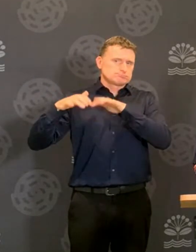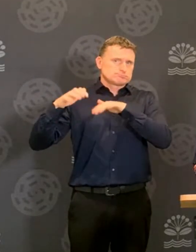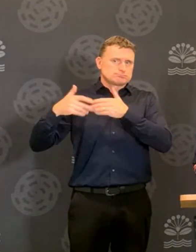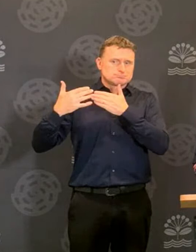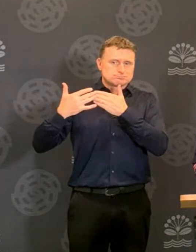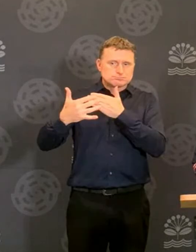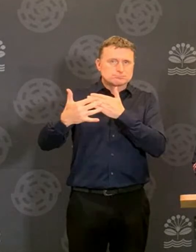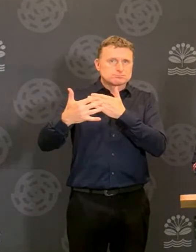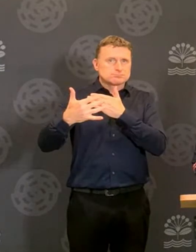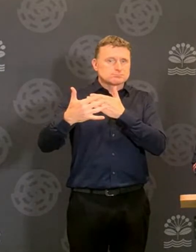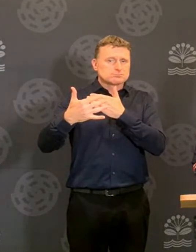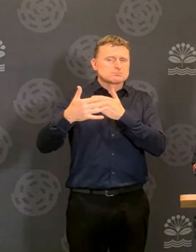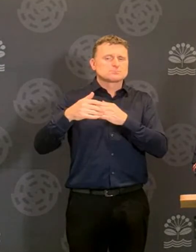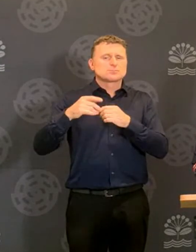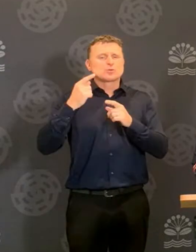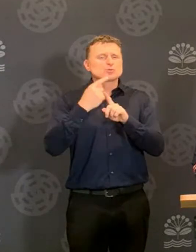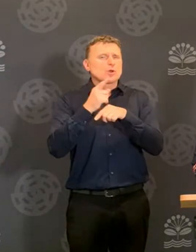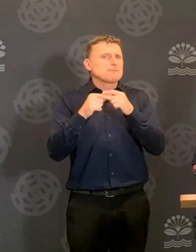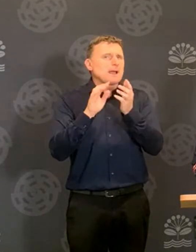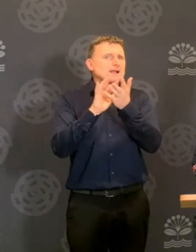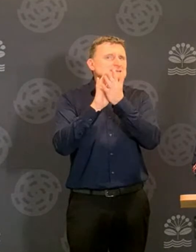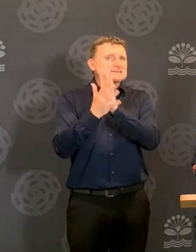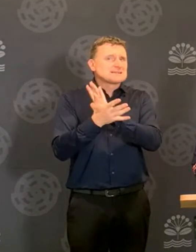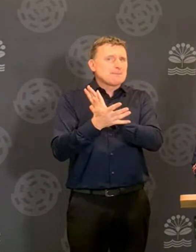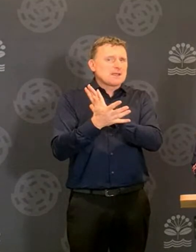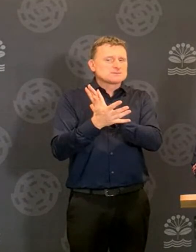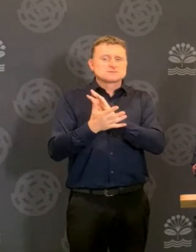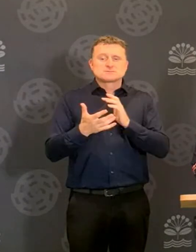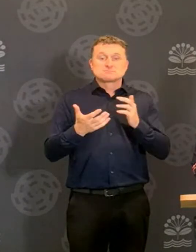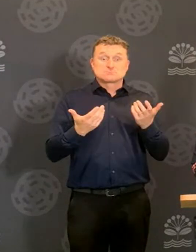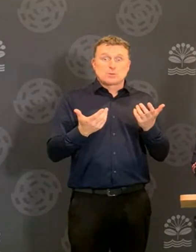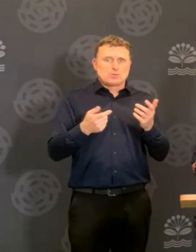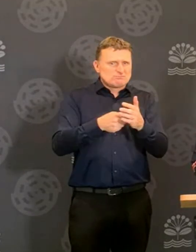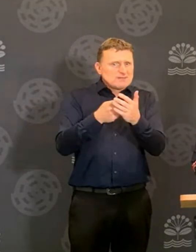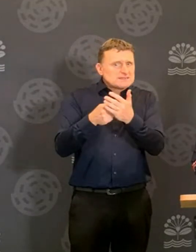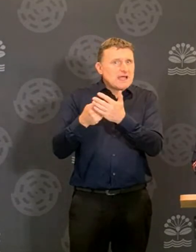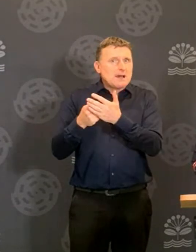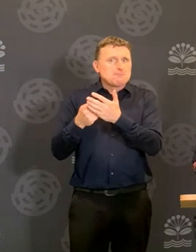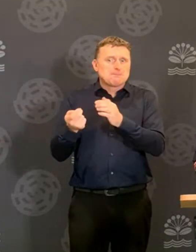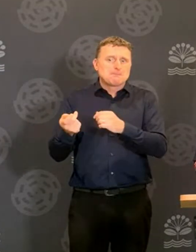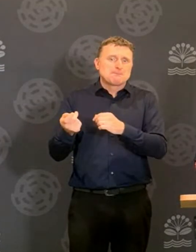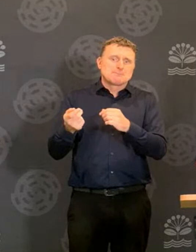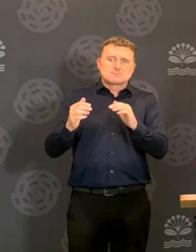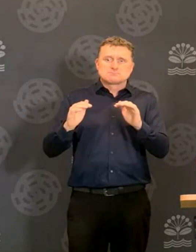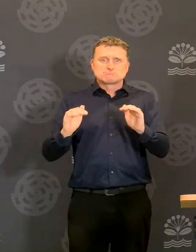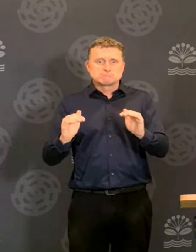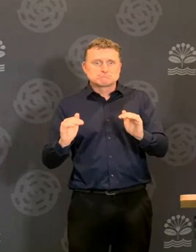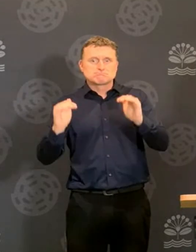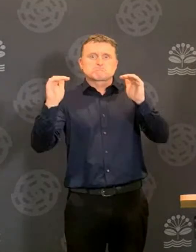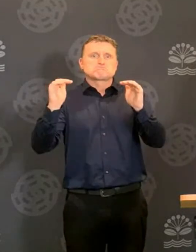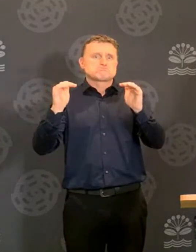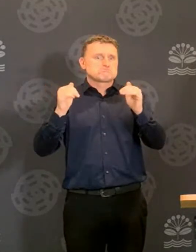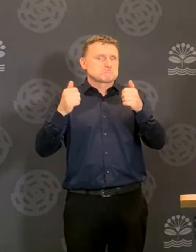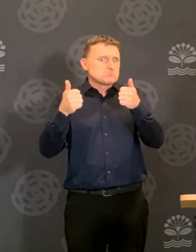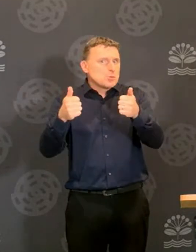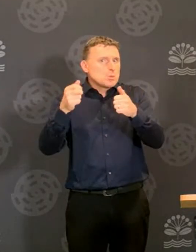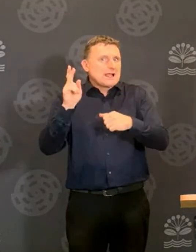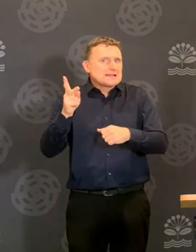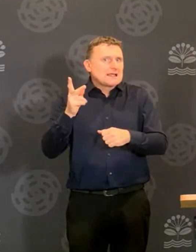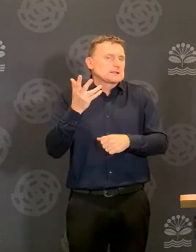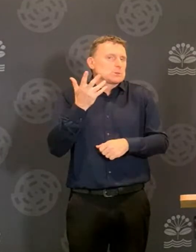is around Auckland, and a gauge of how long this recovery may take? Well, one